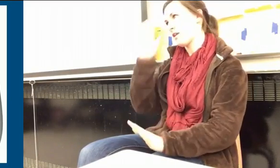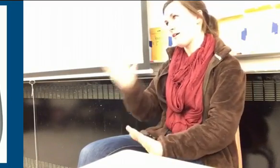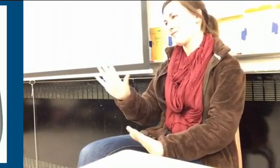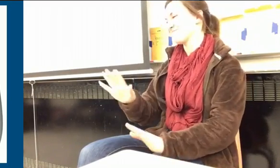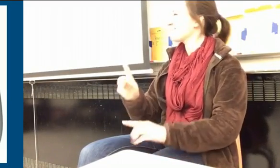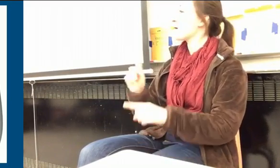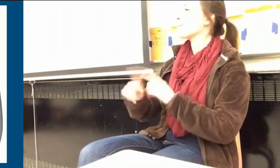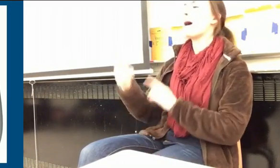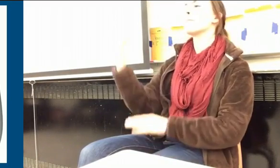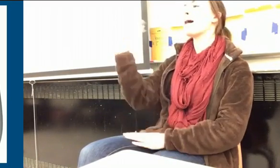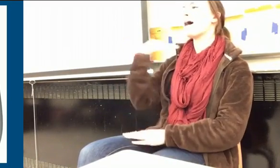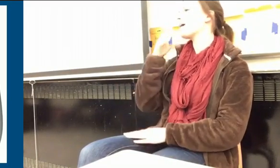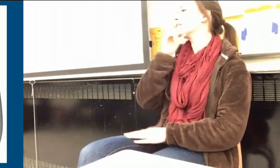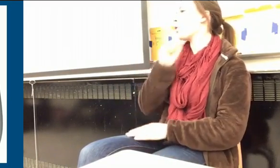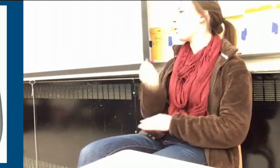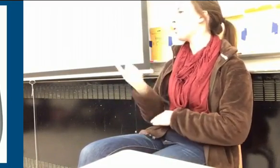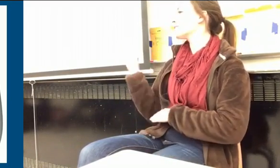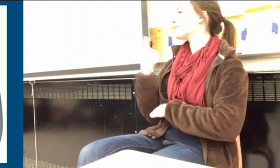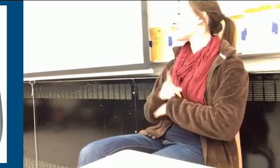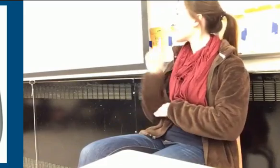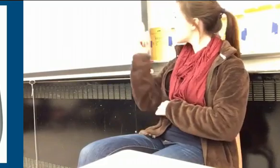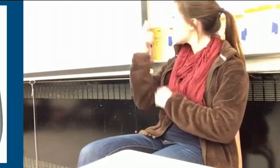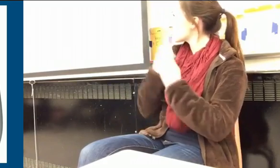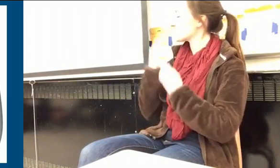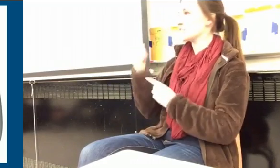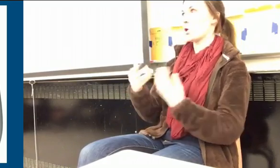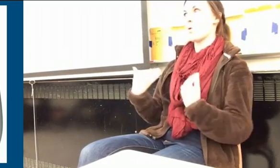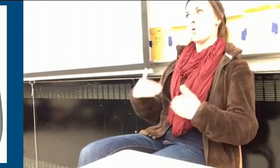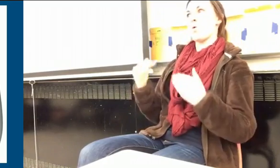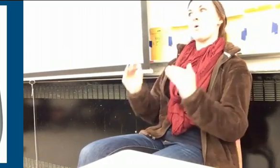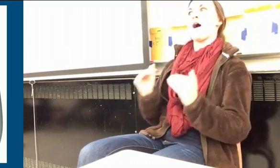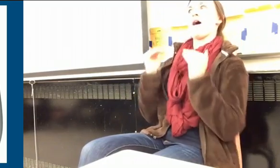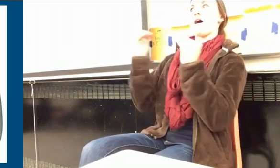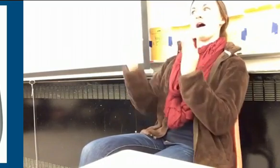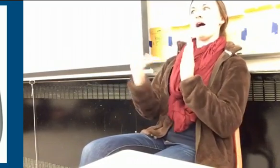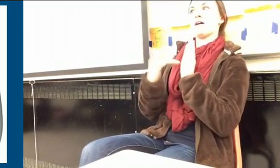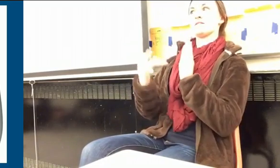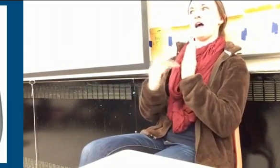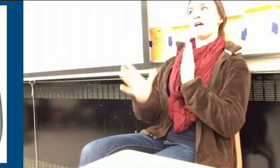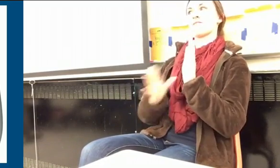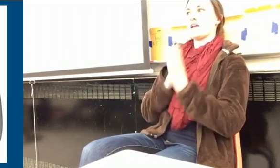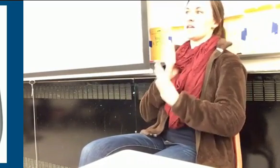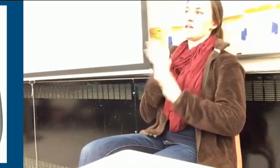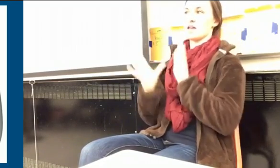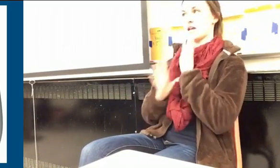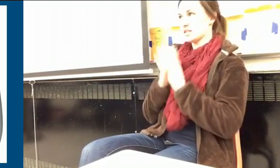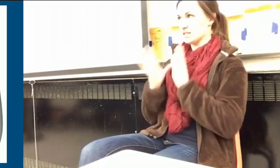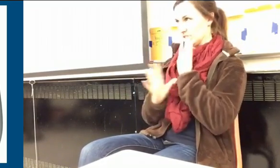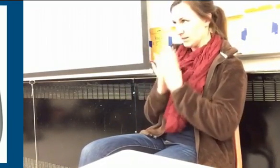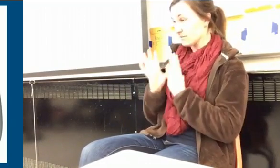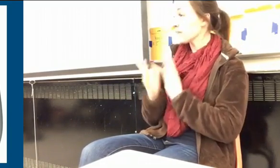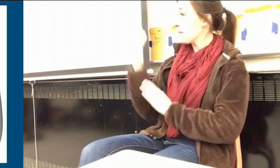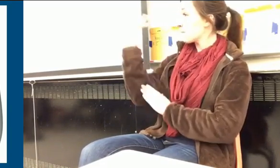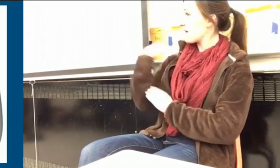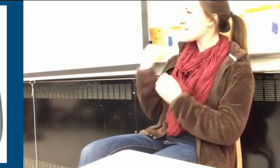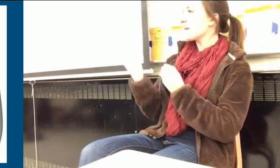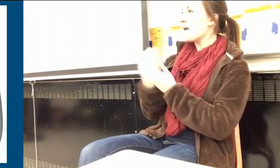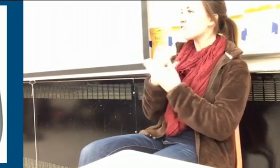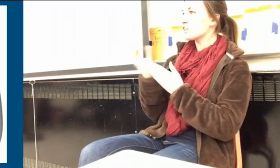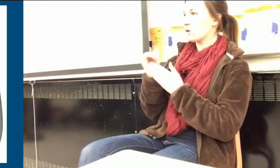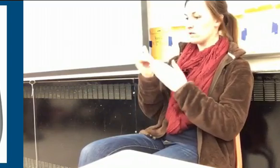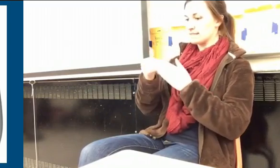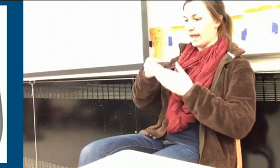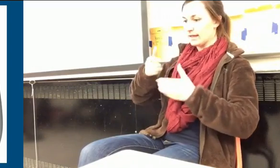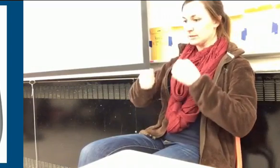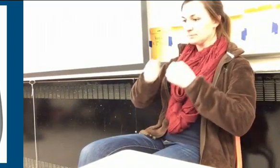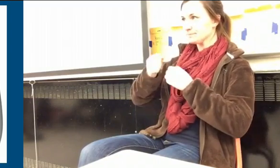in the olden days, this was considered a high-tech gaming system. Now, back then, everything was like wired controllers